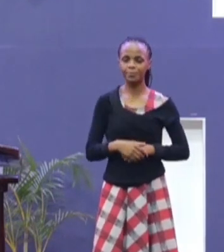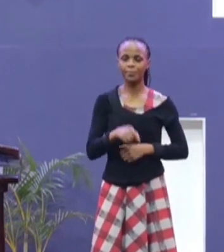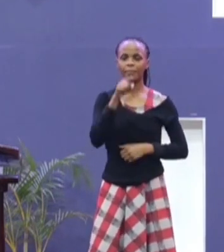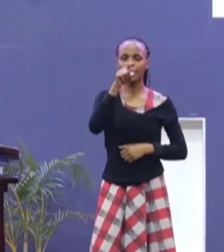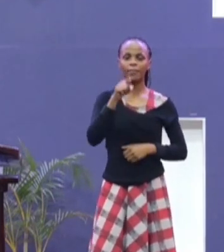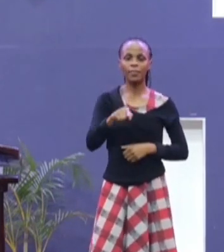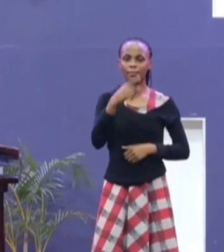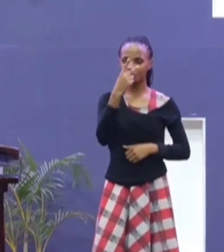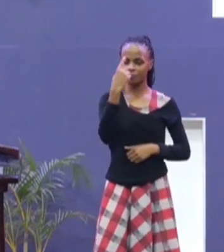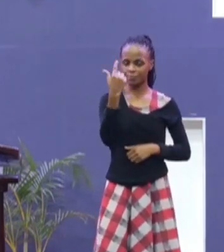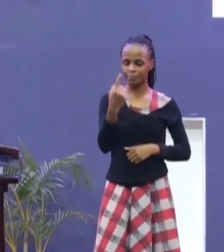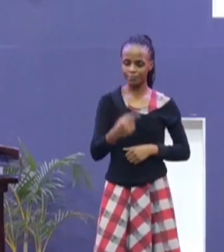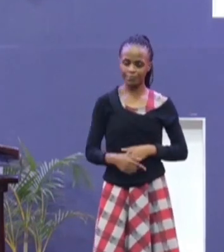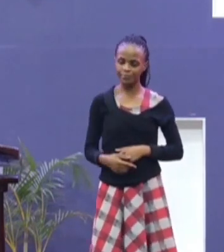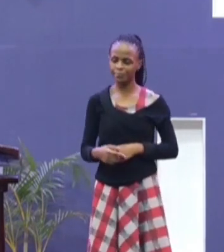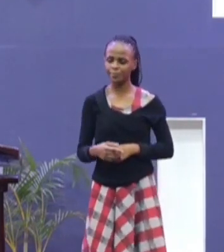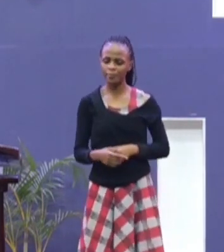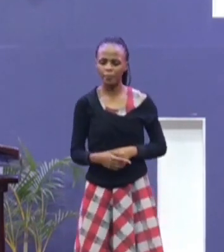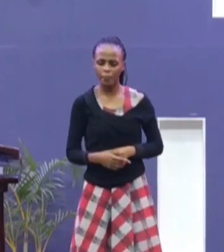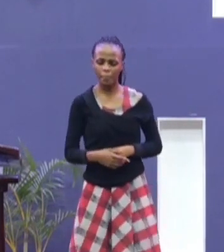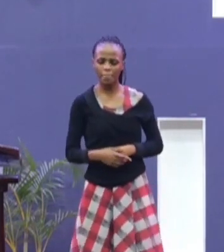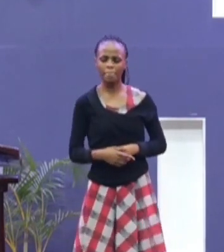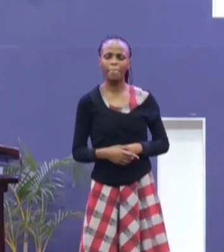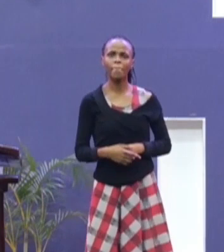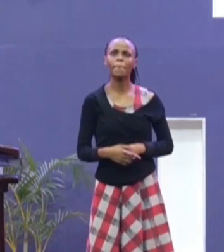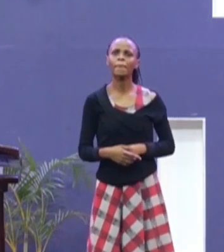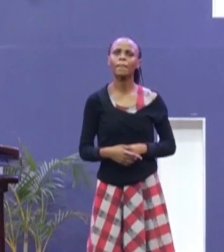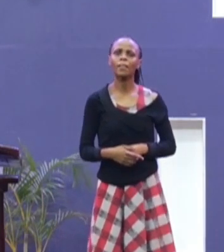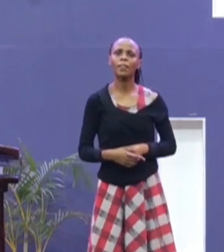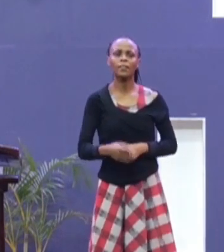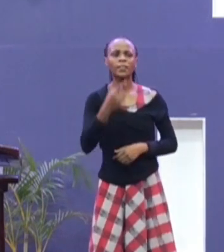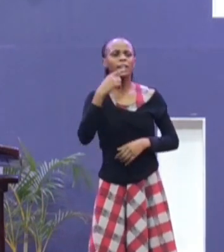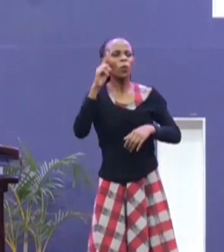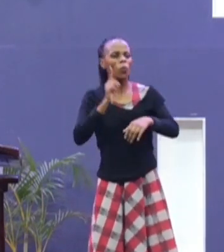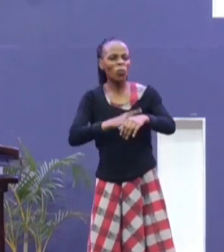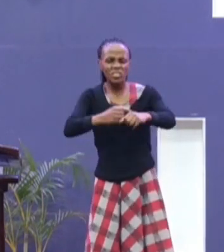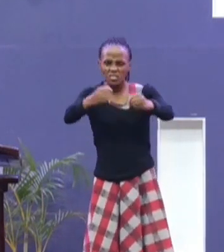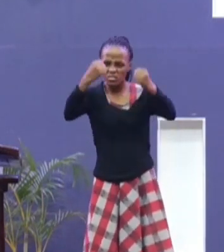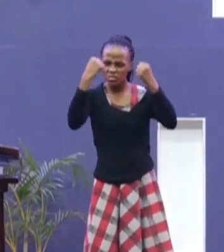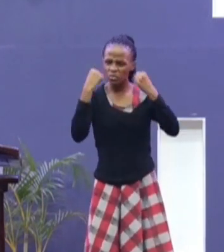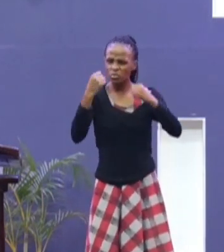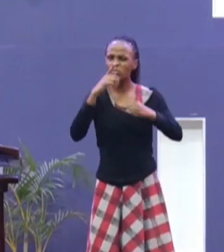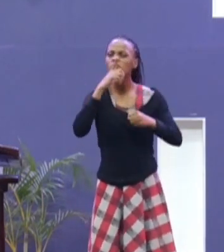Verses 21. He says, when a strong man,